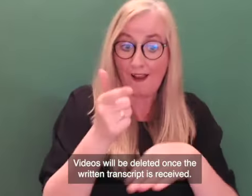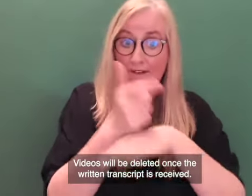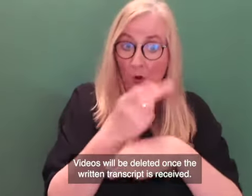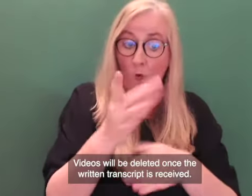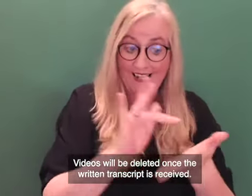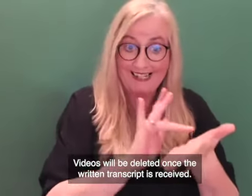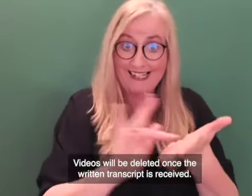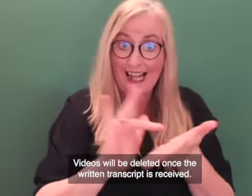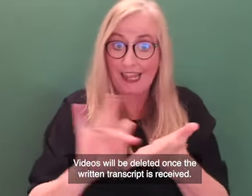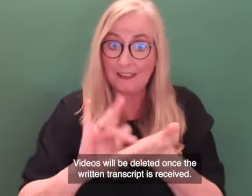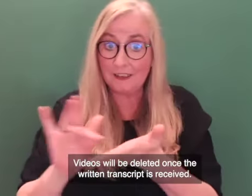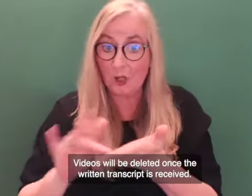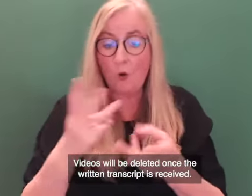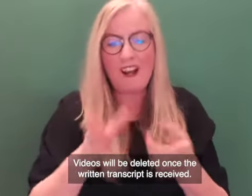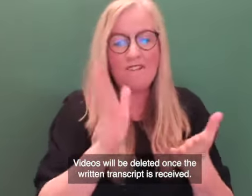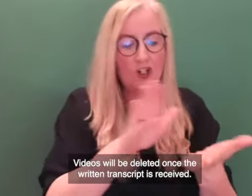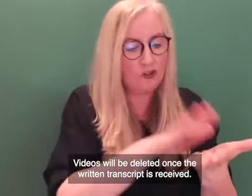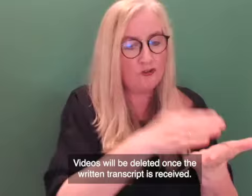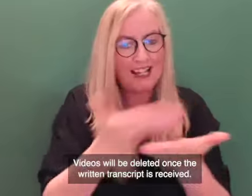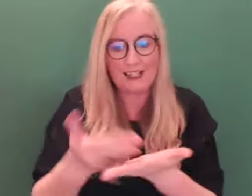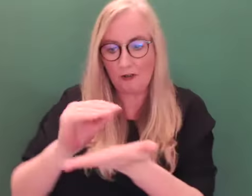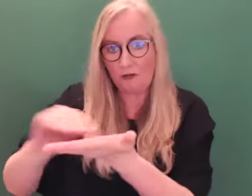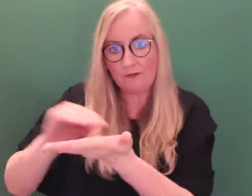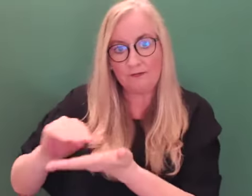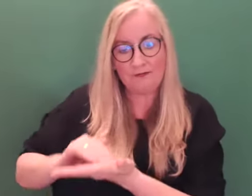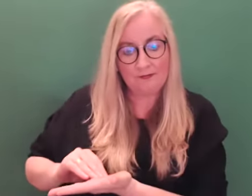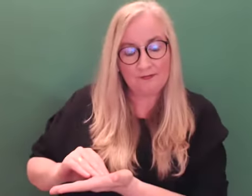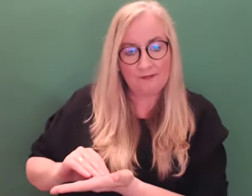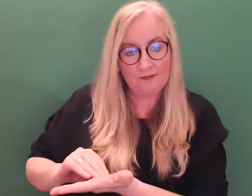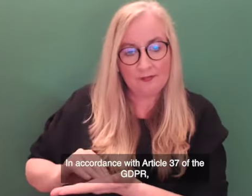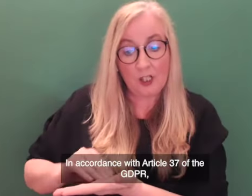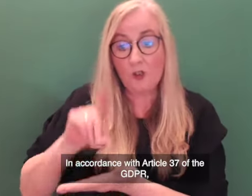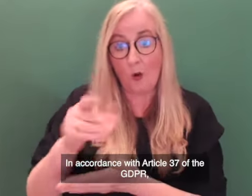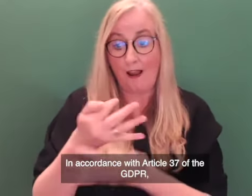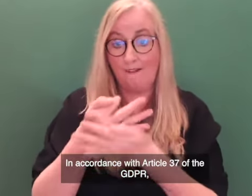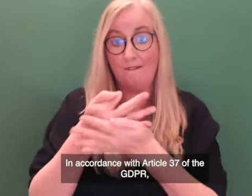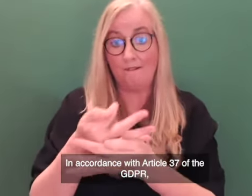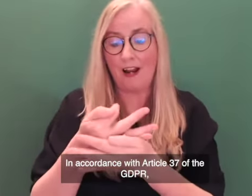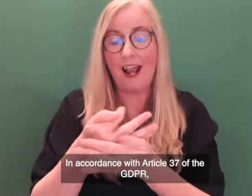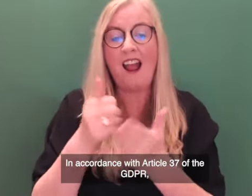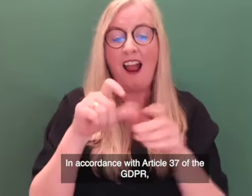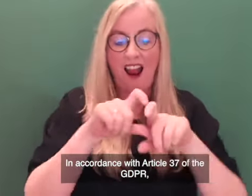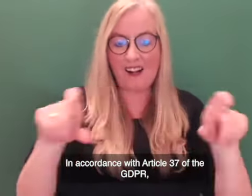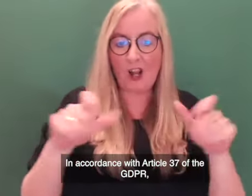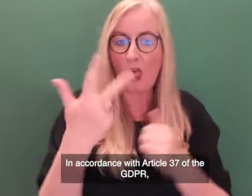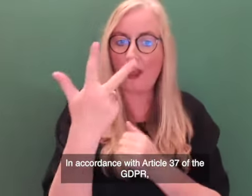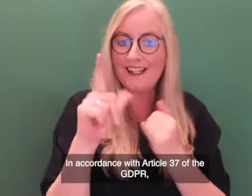deleted once the written transcript is received. In accordance with Article 37 of